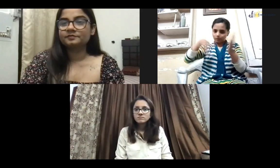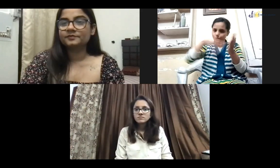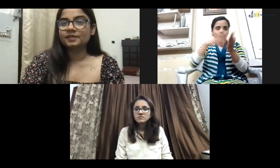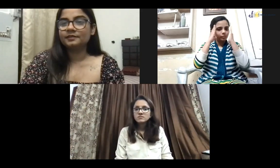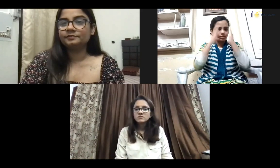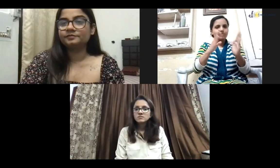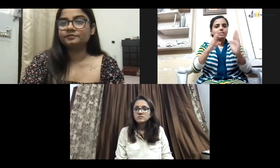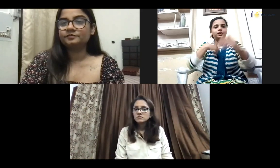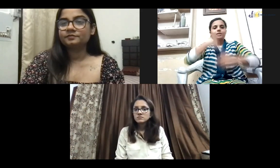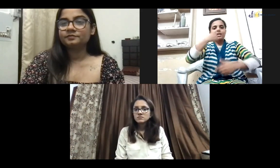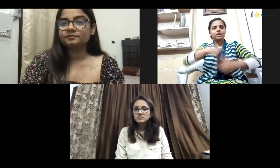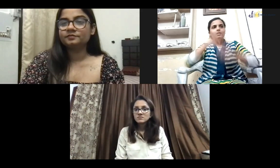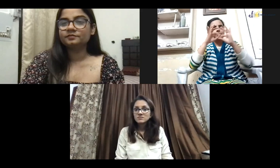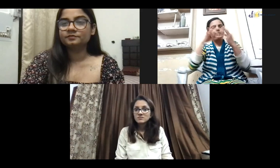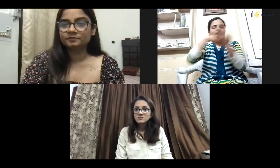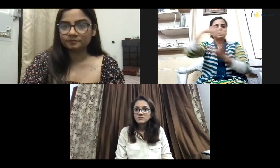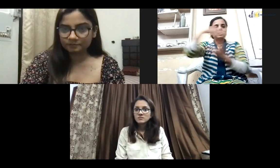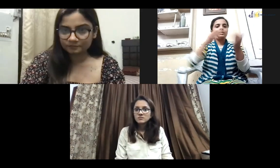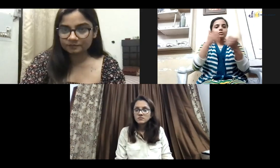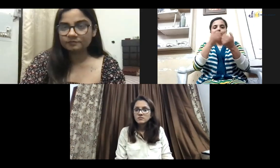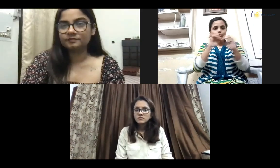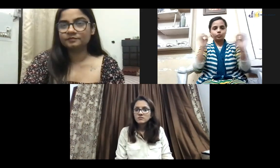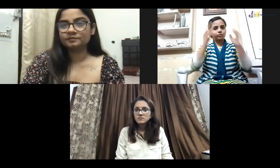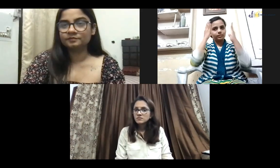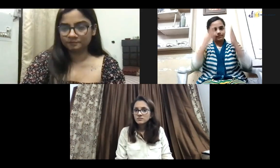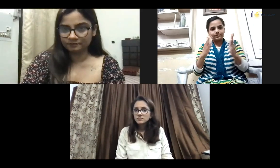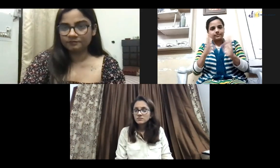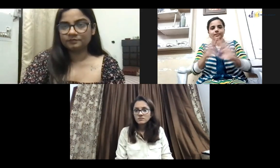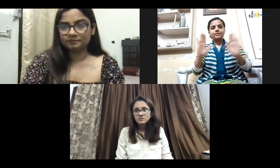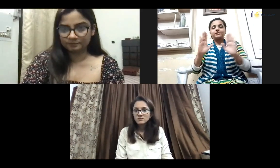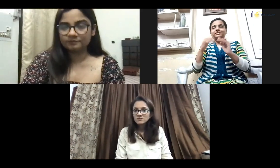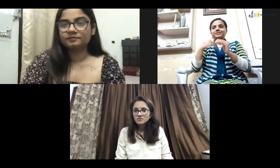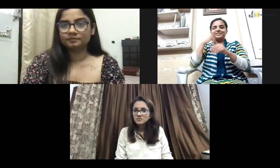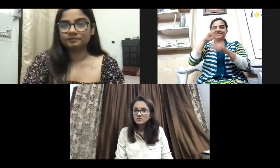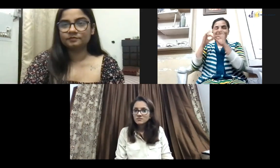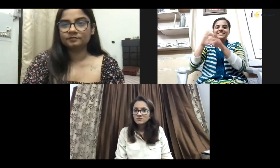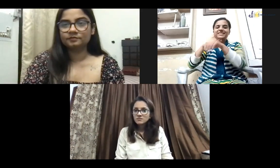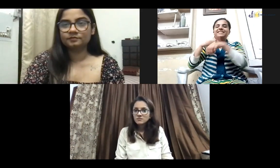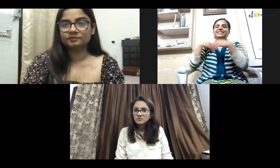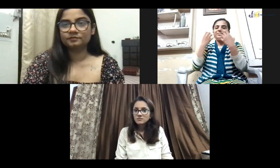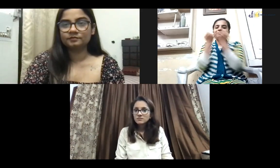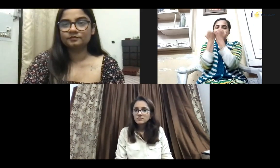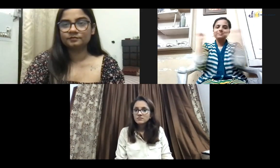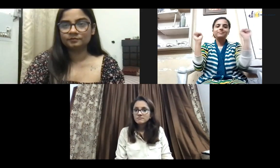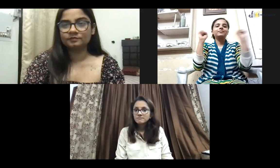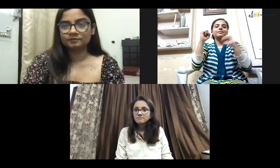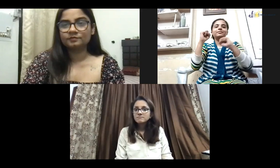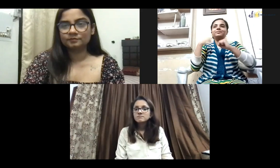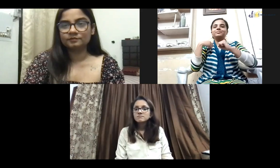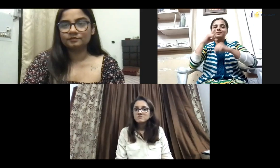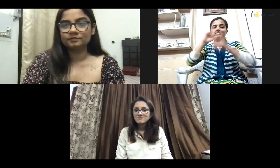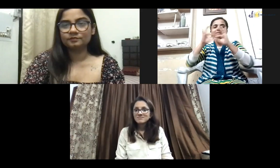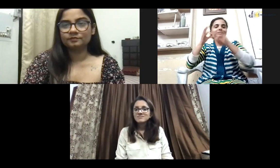so I stayed at home all the time and I was focusing on household chores. I don't have a boyfriend. I didn't experience such things.